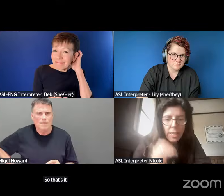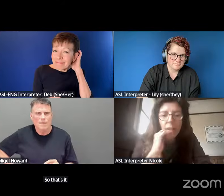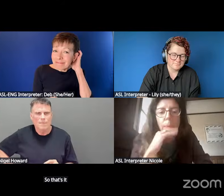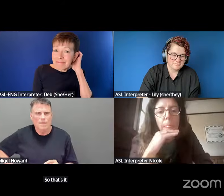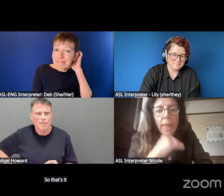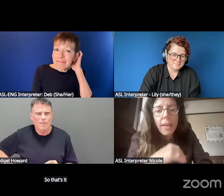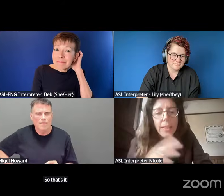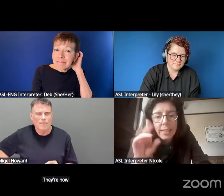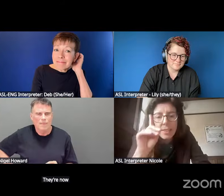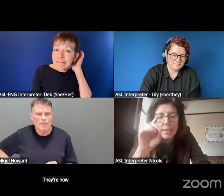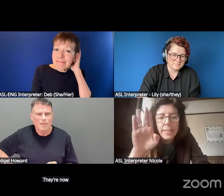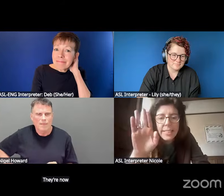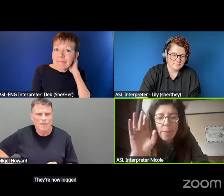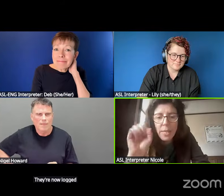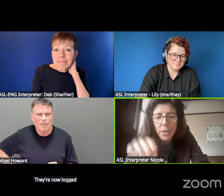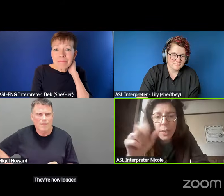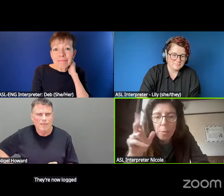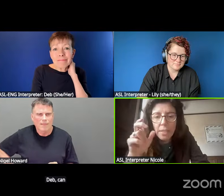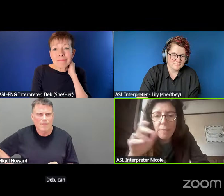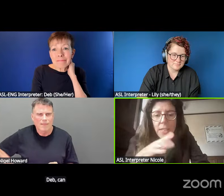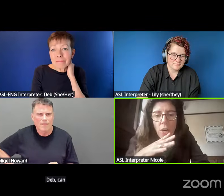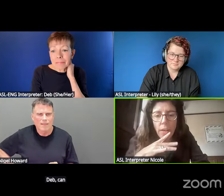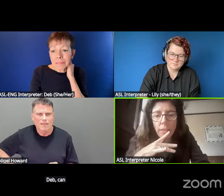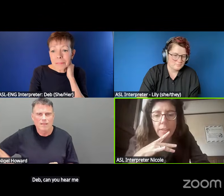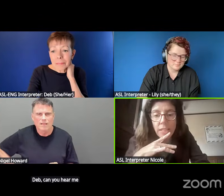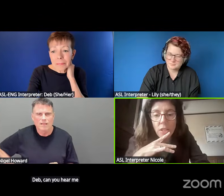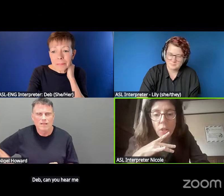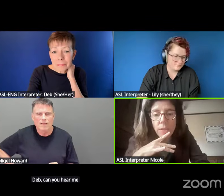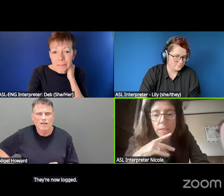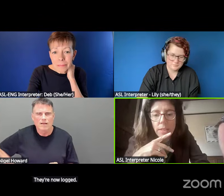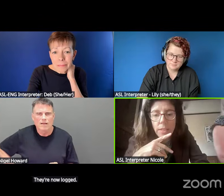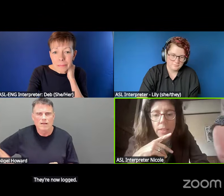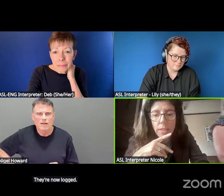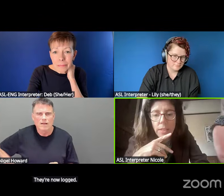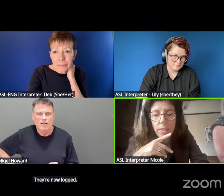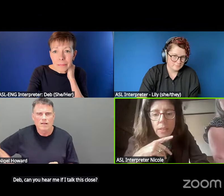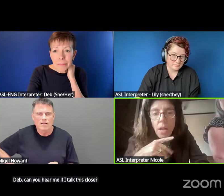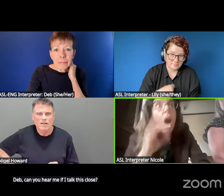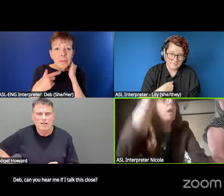logged. Deb, can you hear me if I talk this close?